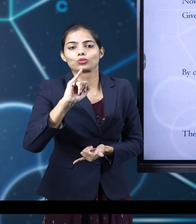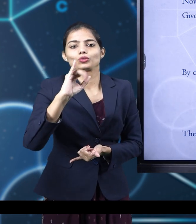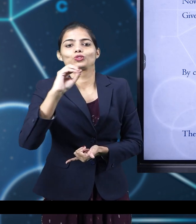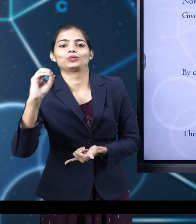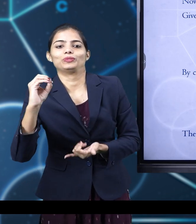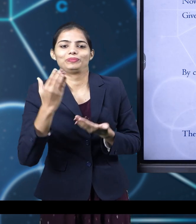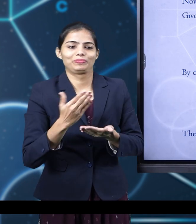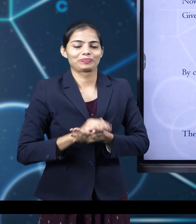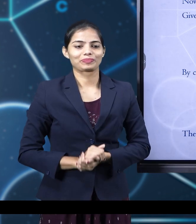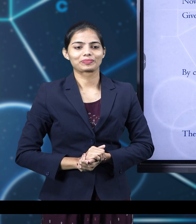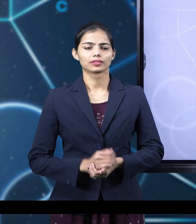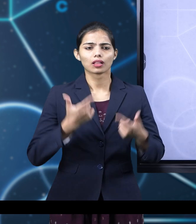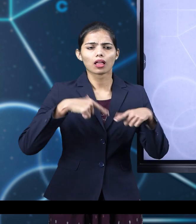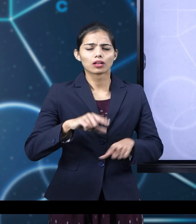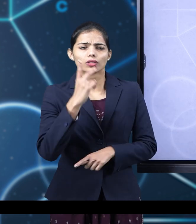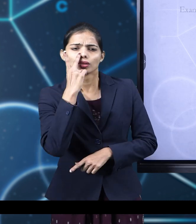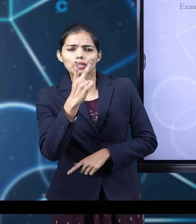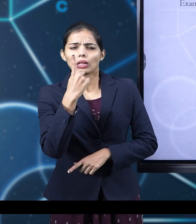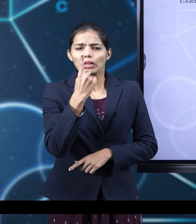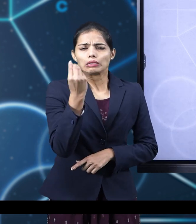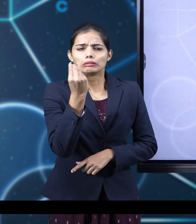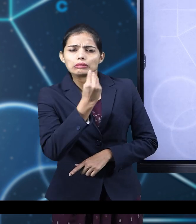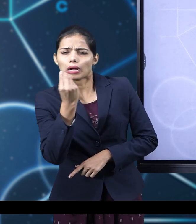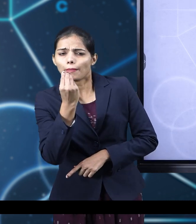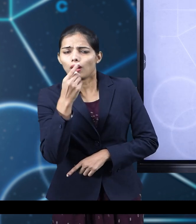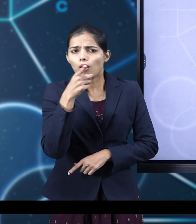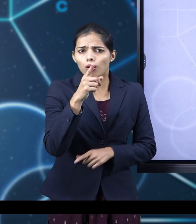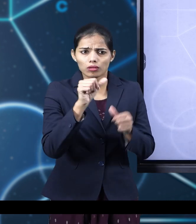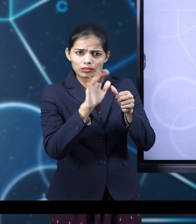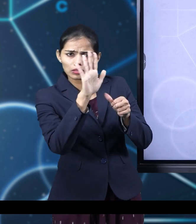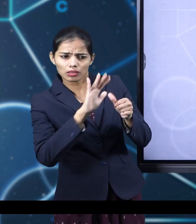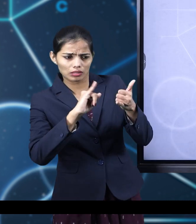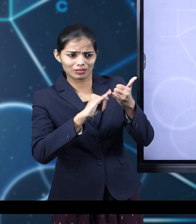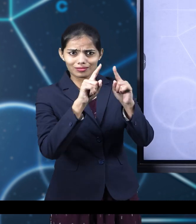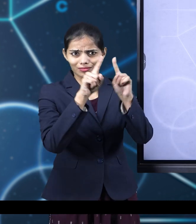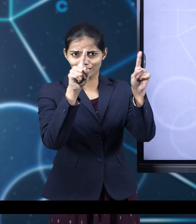9,600. Let's see some examples on area of square.